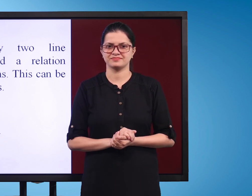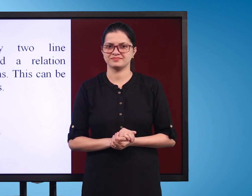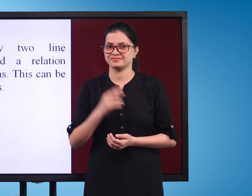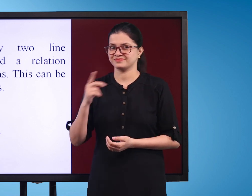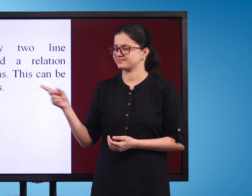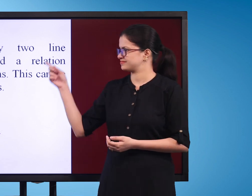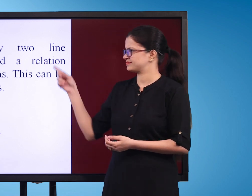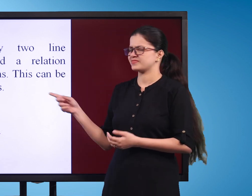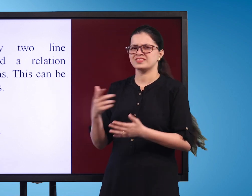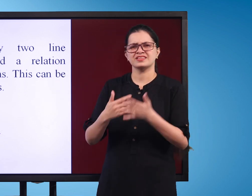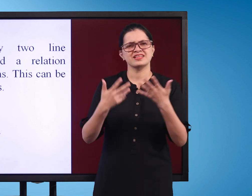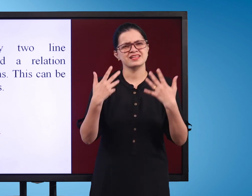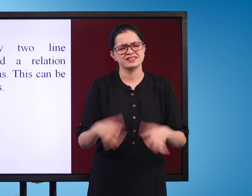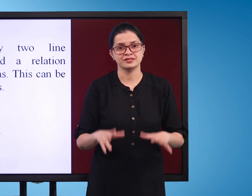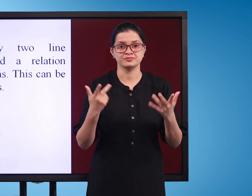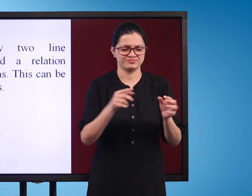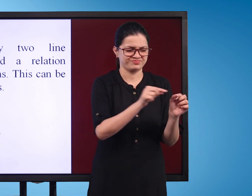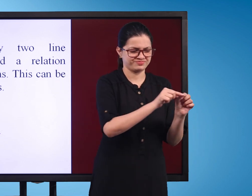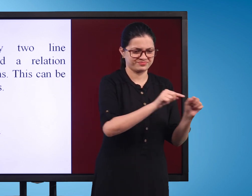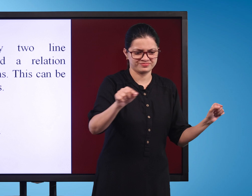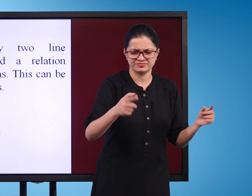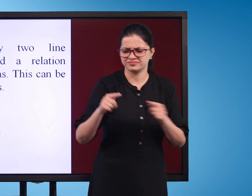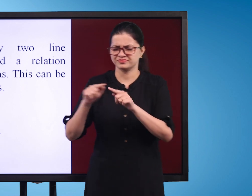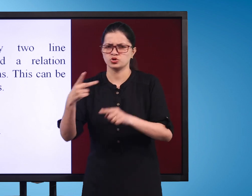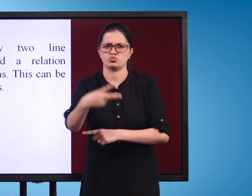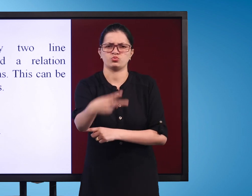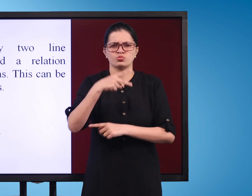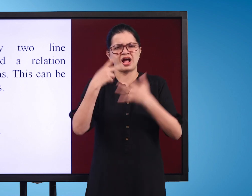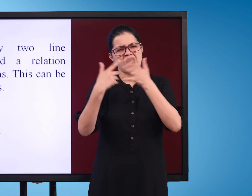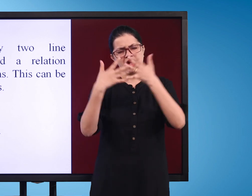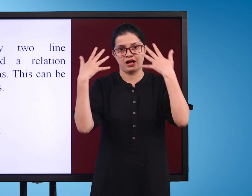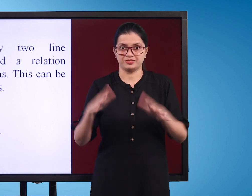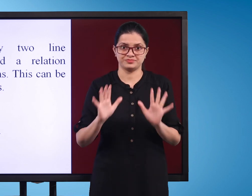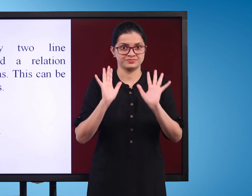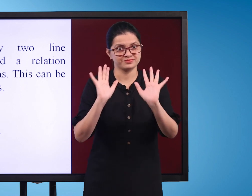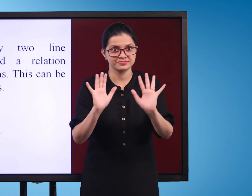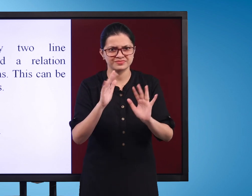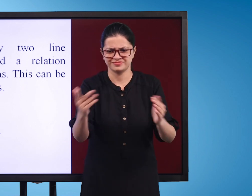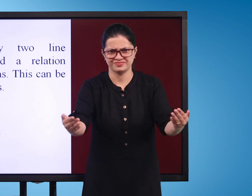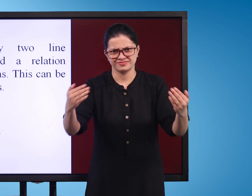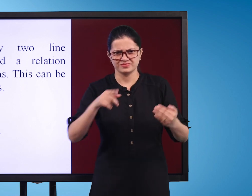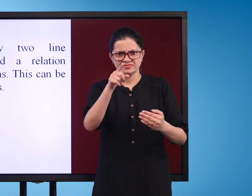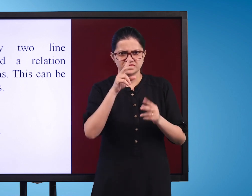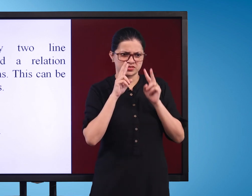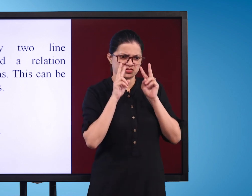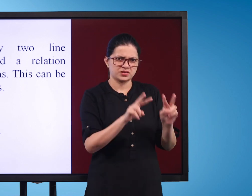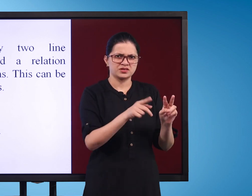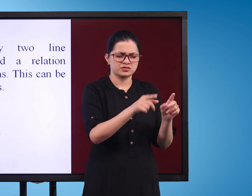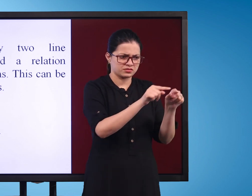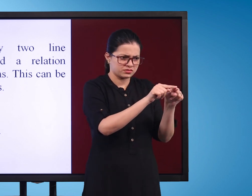To compare any two line segments, we find a relation between their lengths.